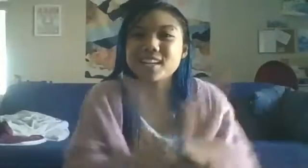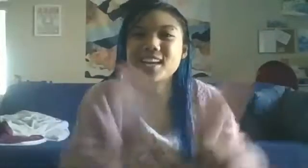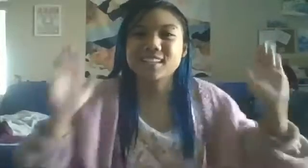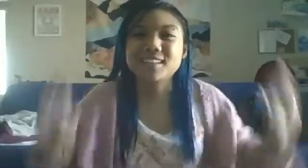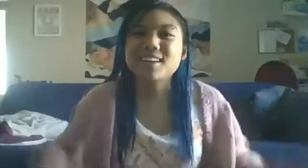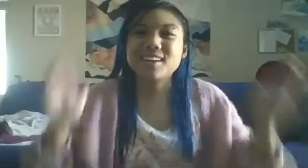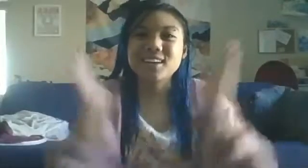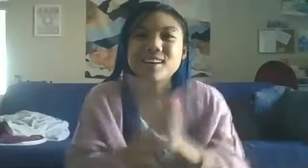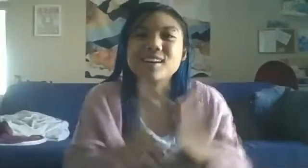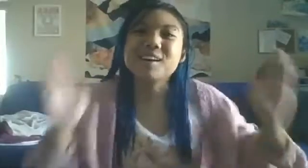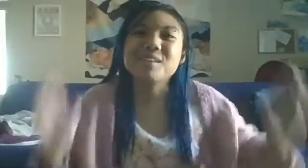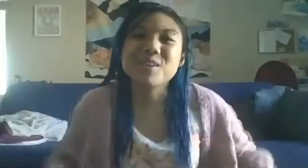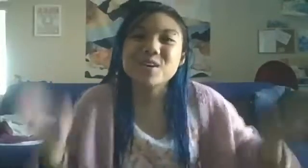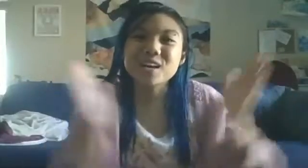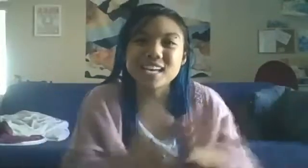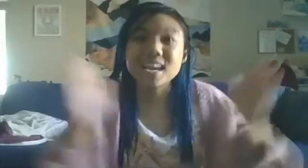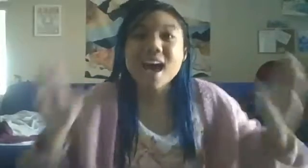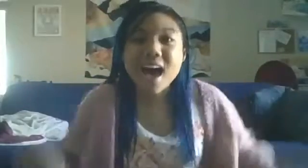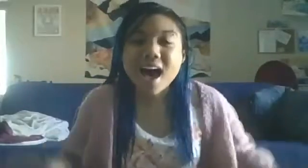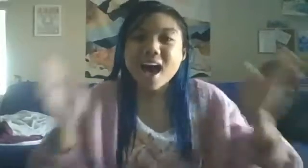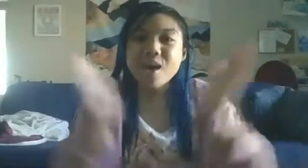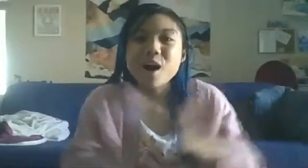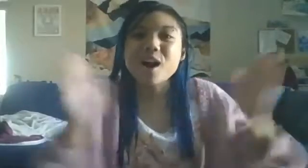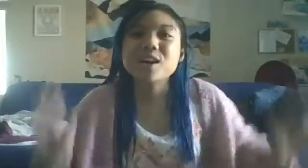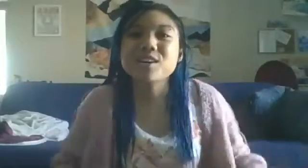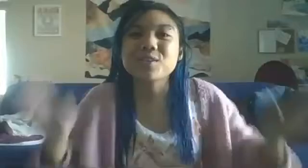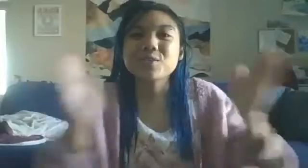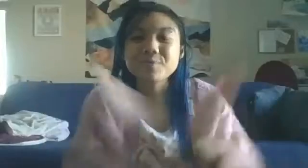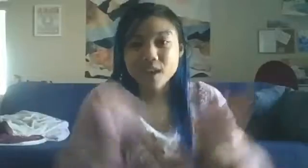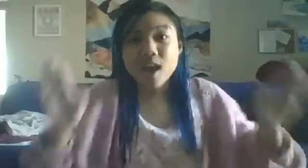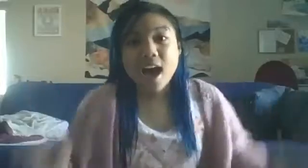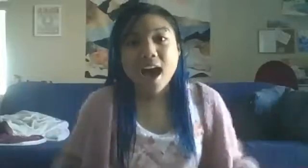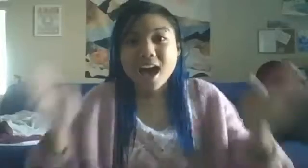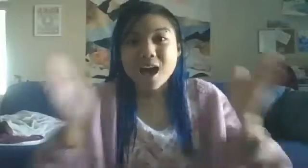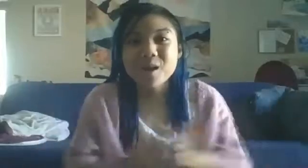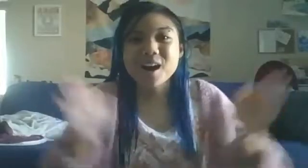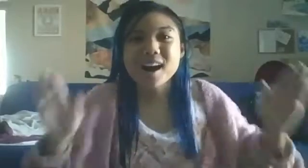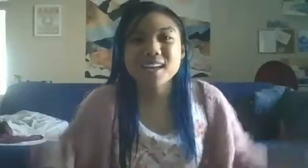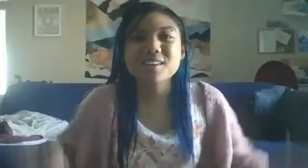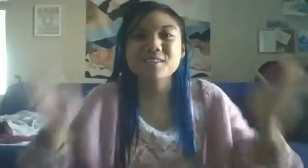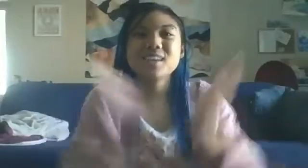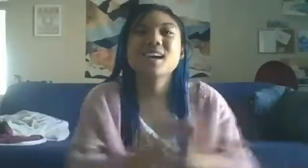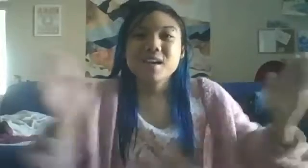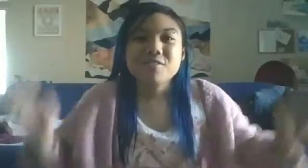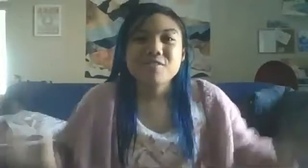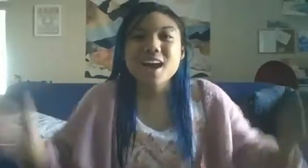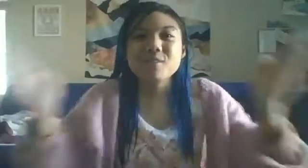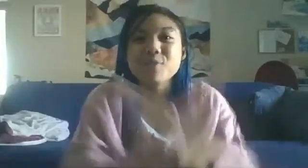morning, good morning. How are you? How are you? Very well,